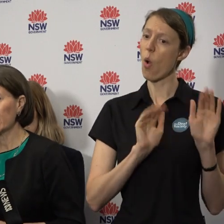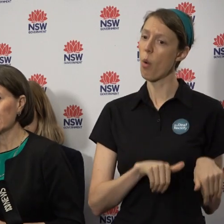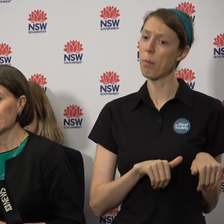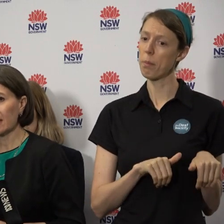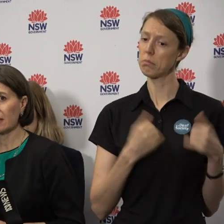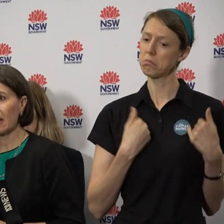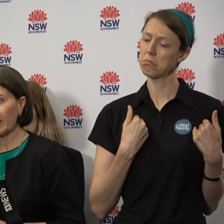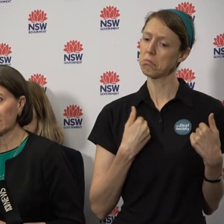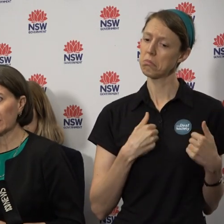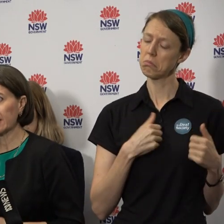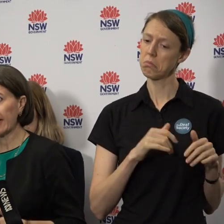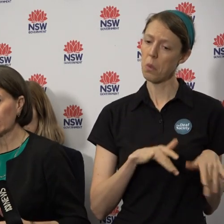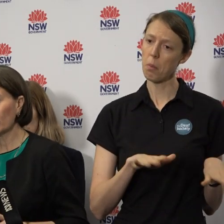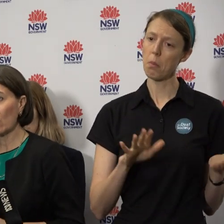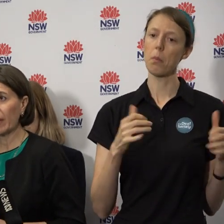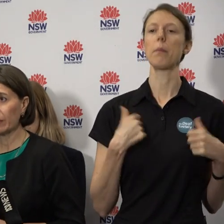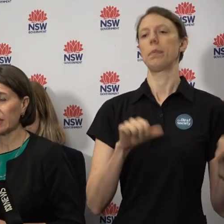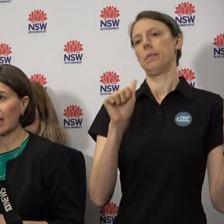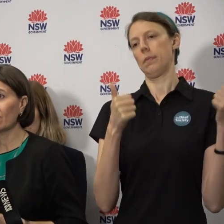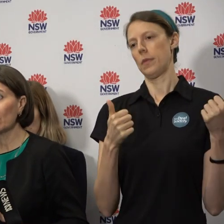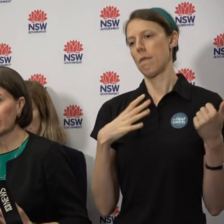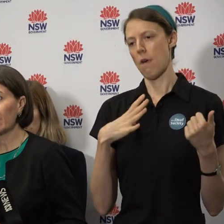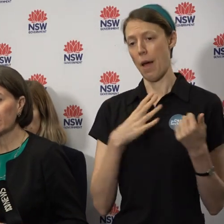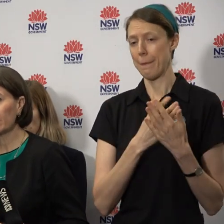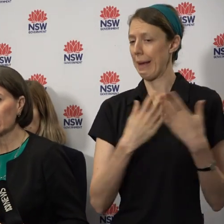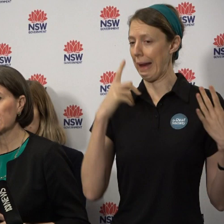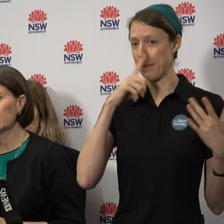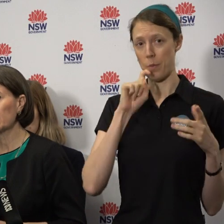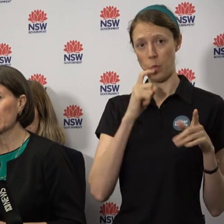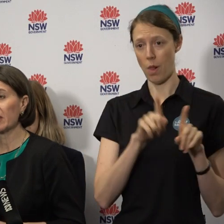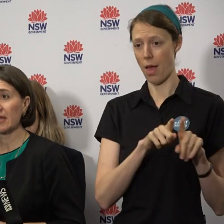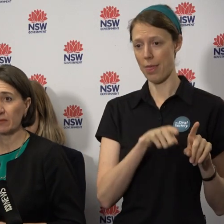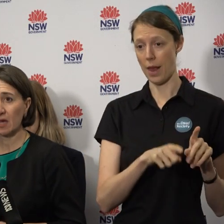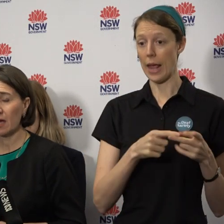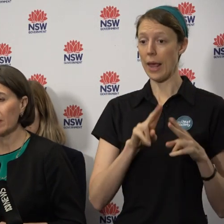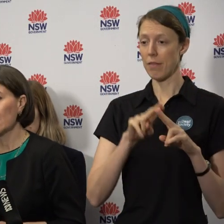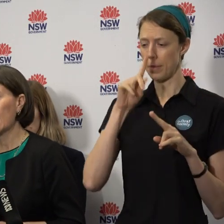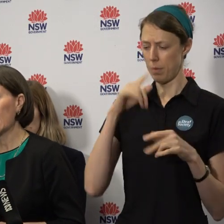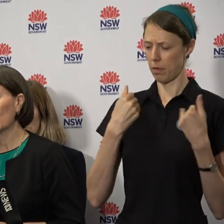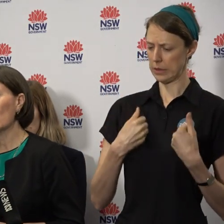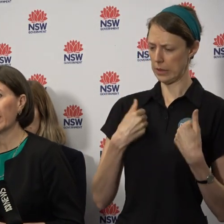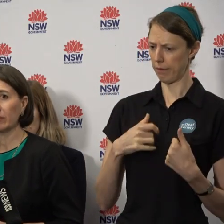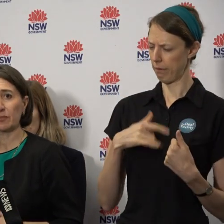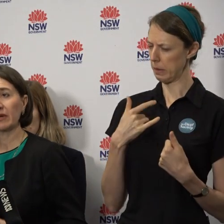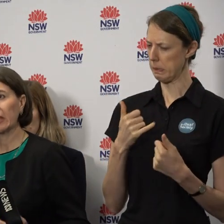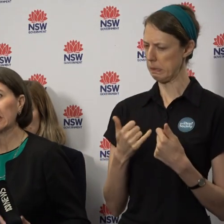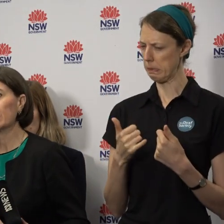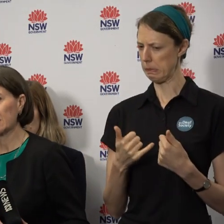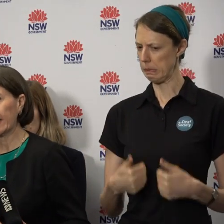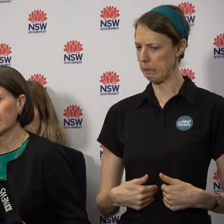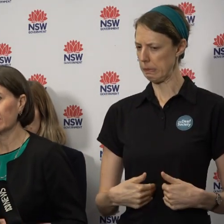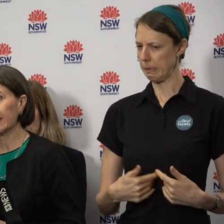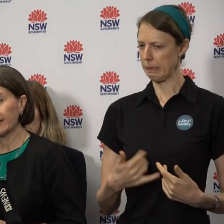that this is something to be scared of. We want people to come forward if they feel they've got the symptoms, but at the same time, we want people to put everything